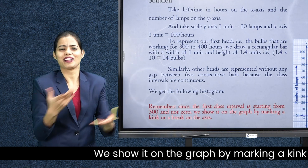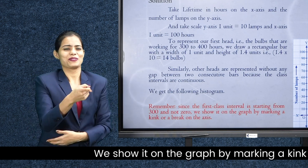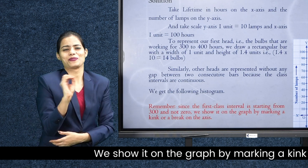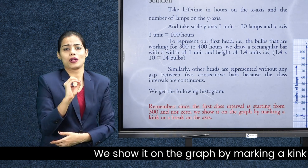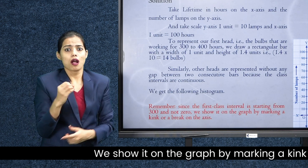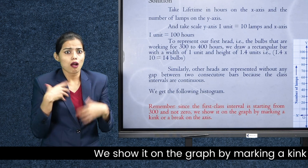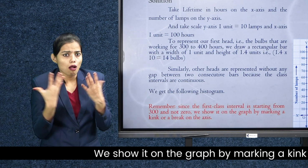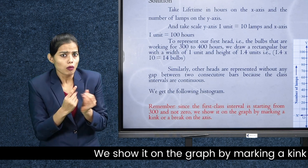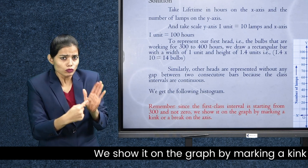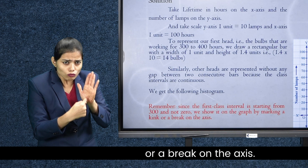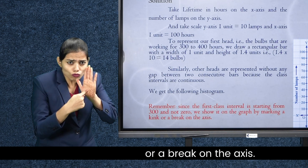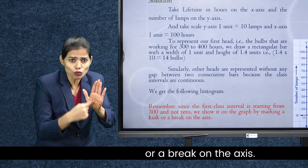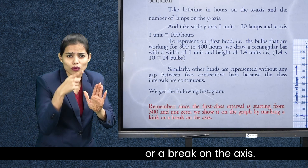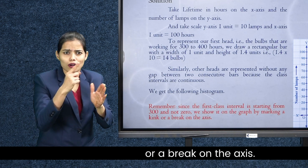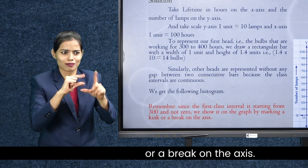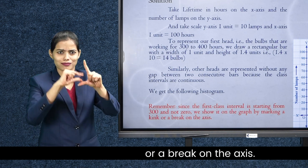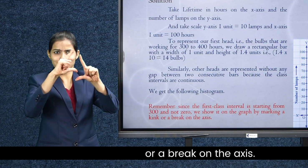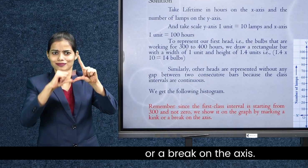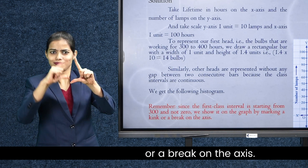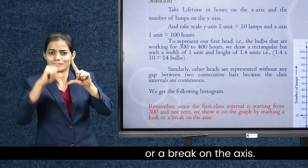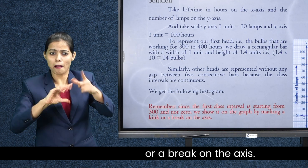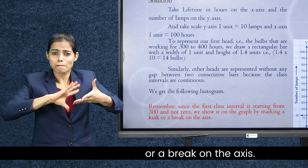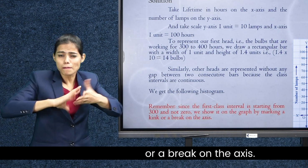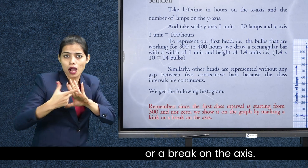by marking a kink or a break on the axis.